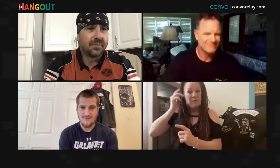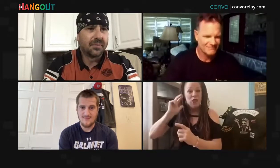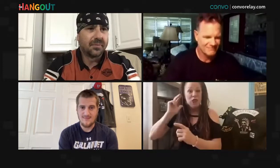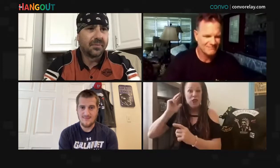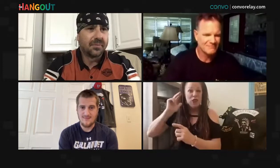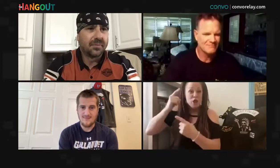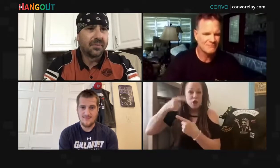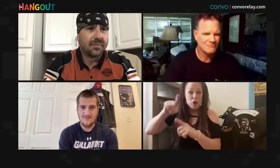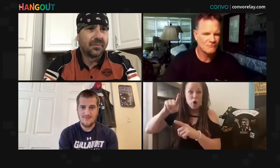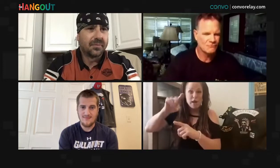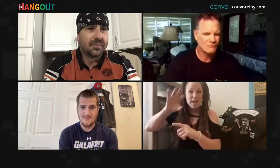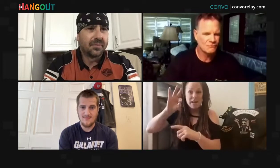Flagstaff,